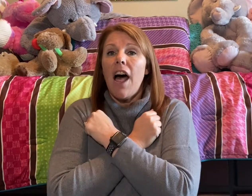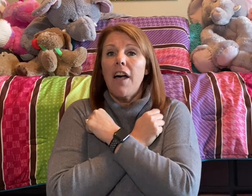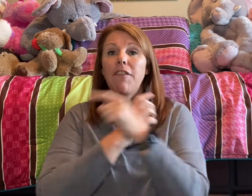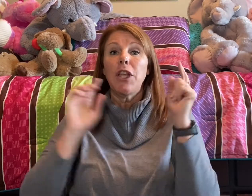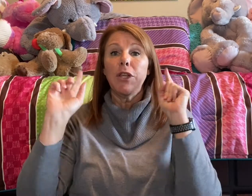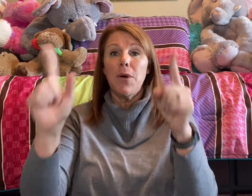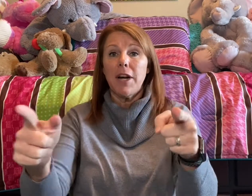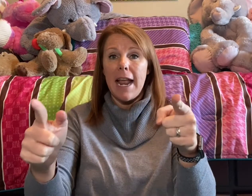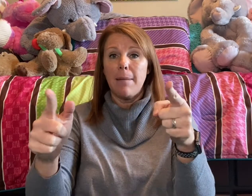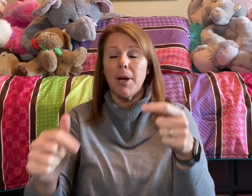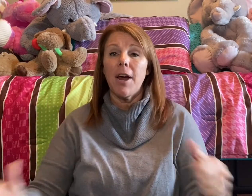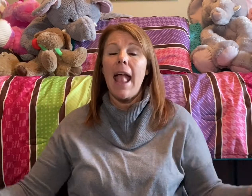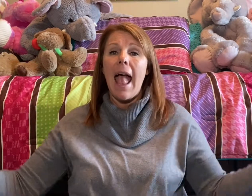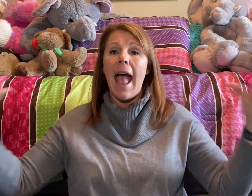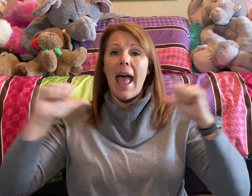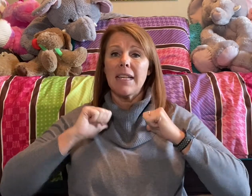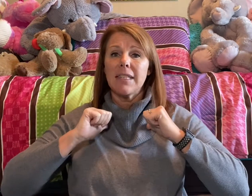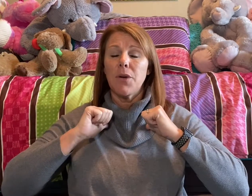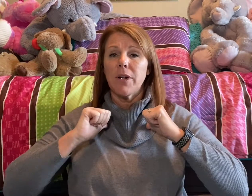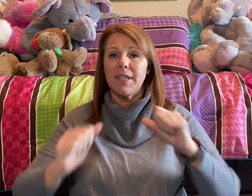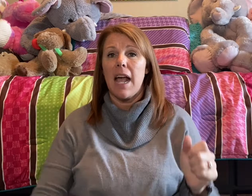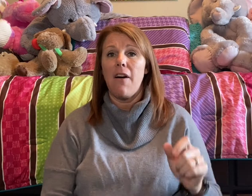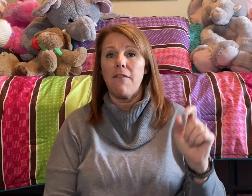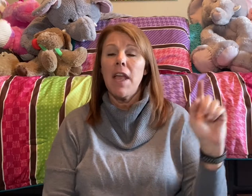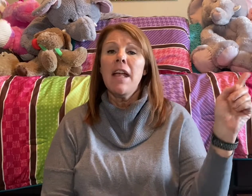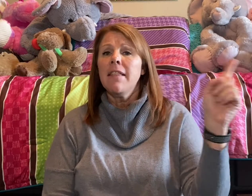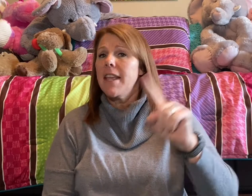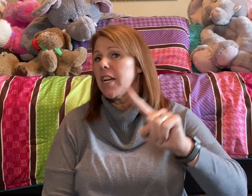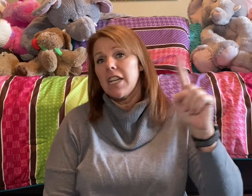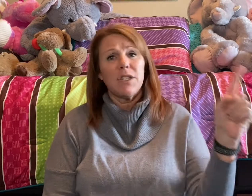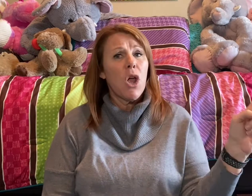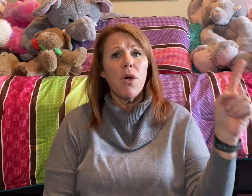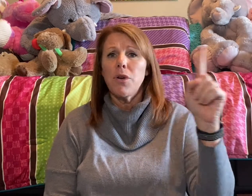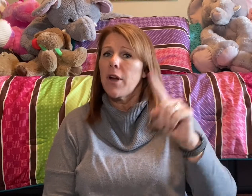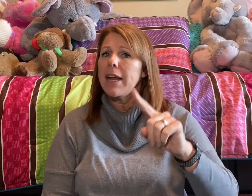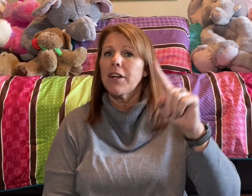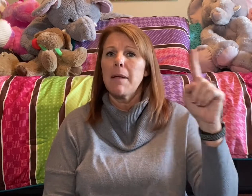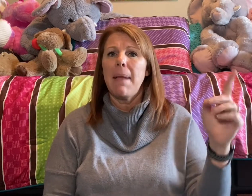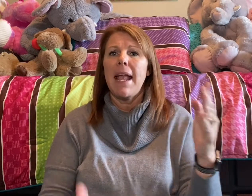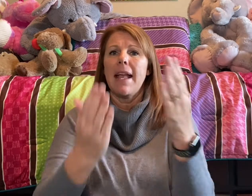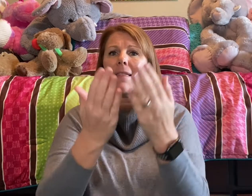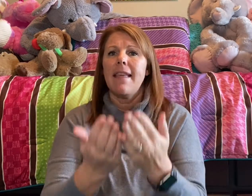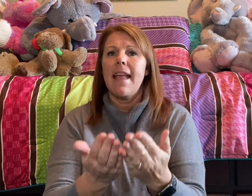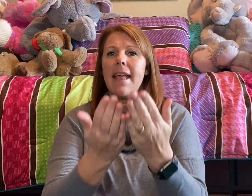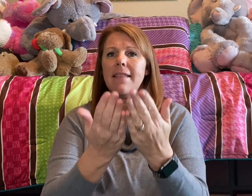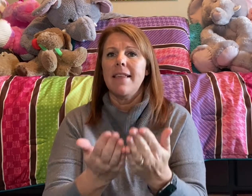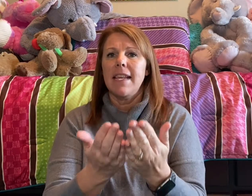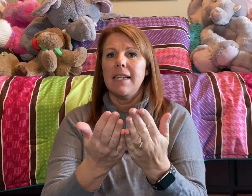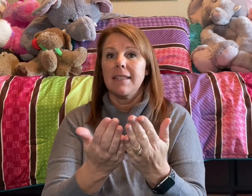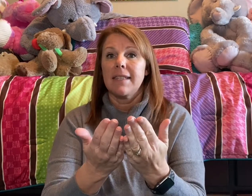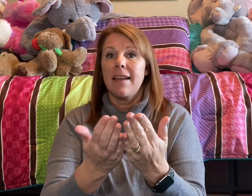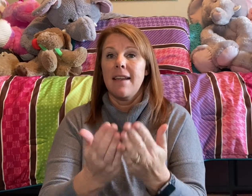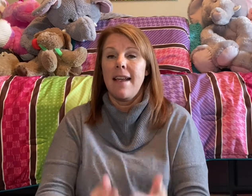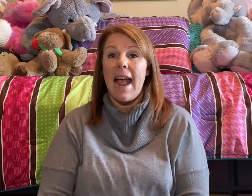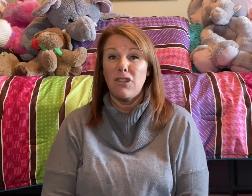love your neighbor as yourself. There is no greater command than these. How'd you